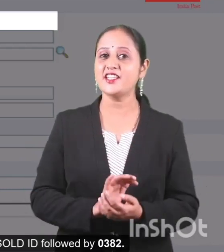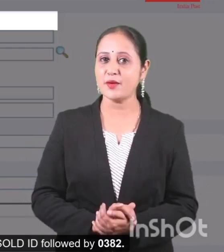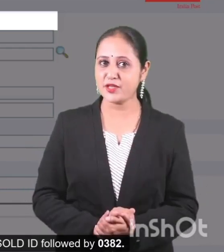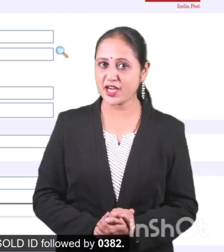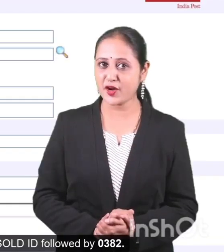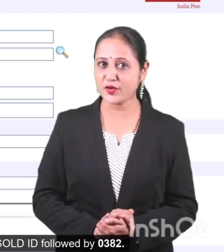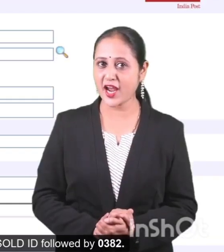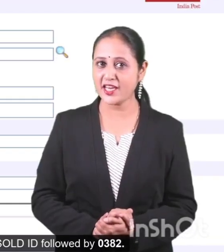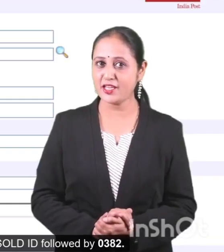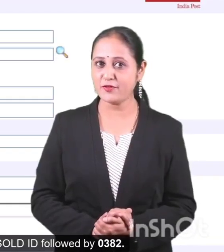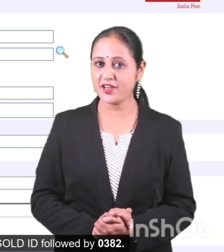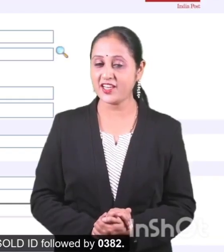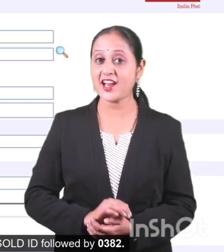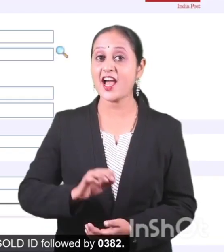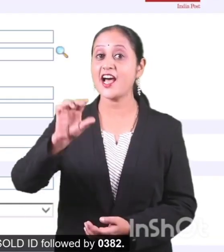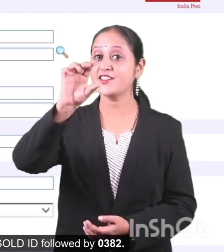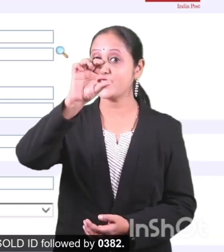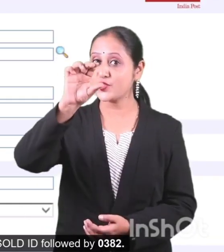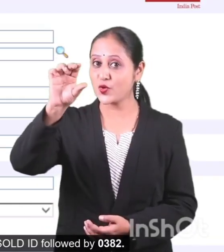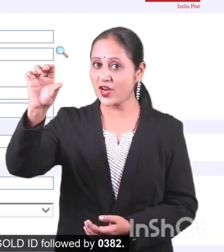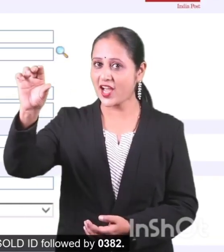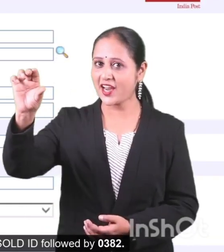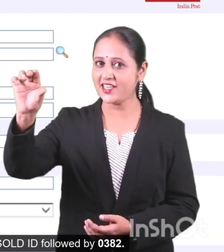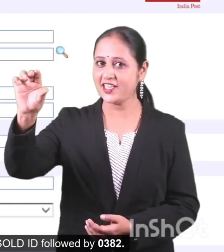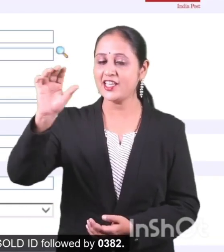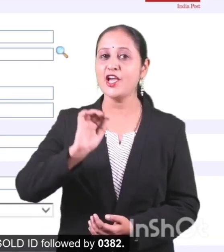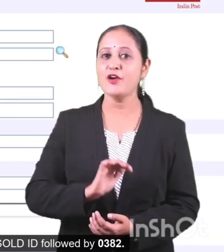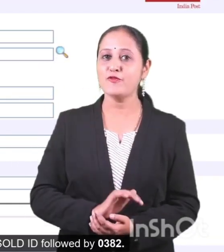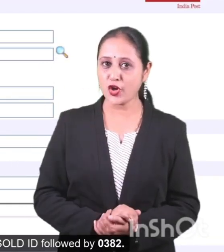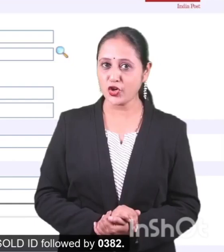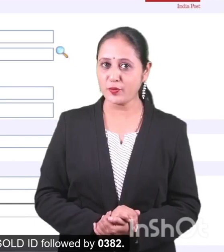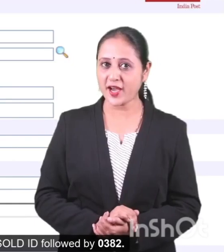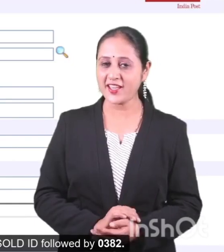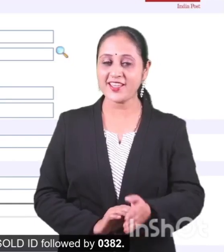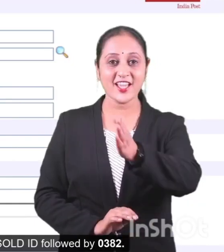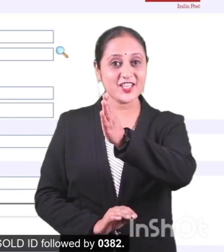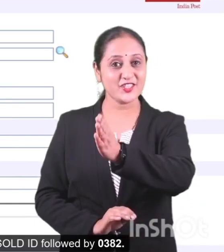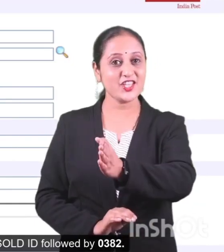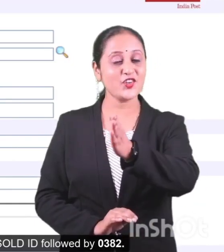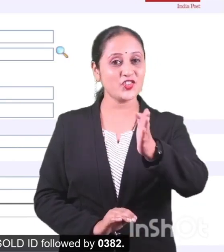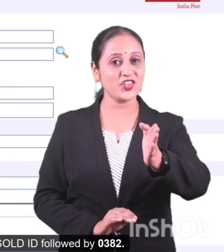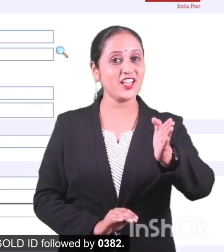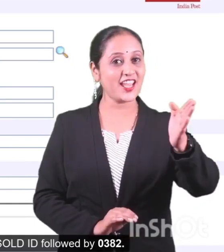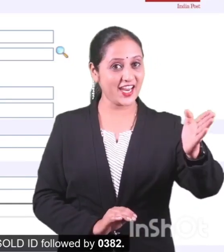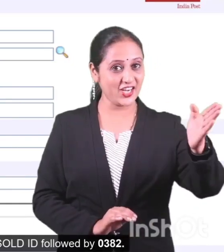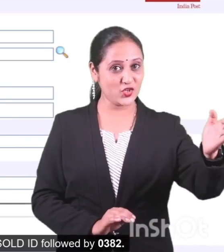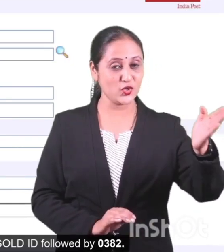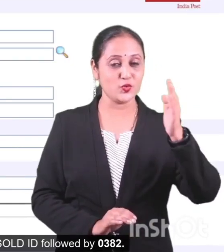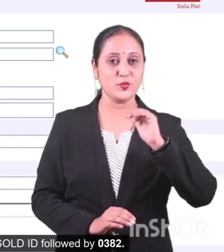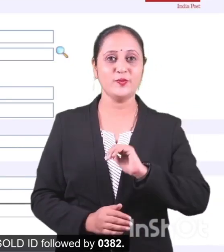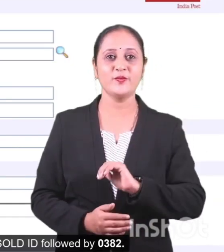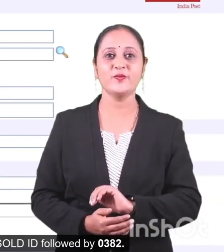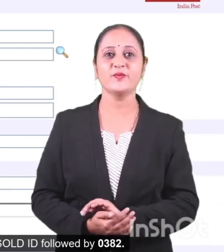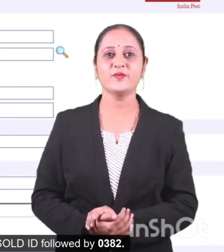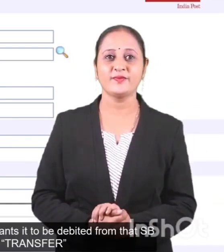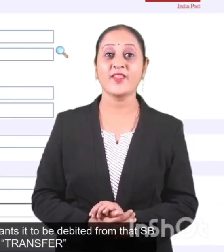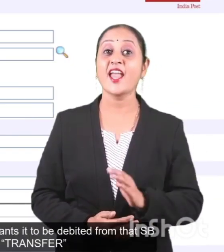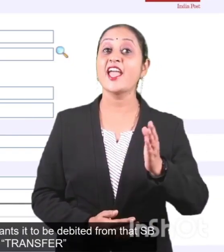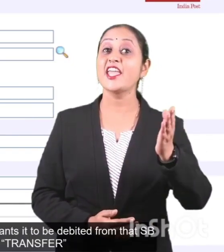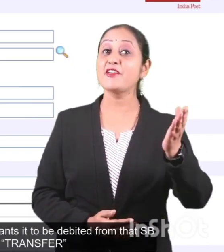and enter the debit account ID field as a sole ID followed by